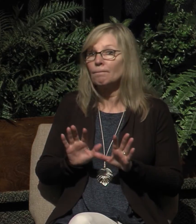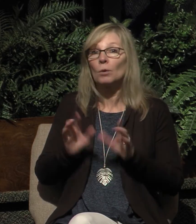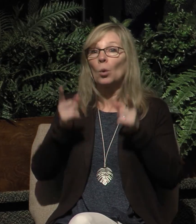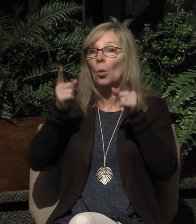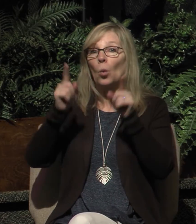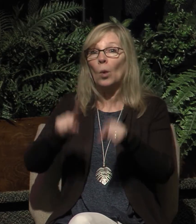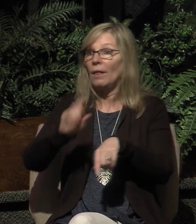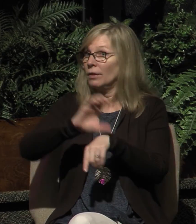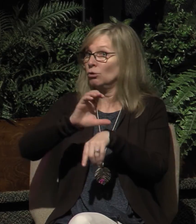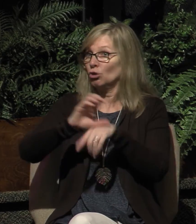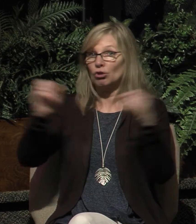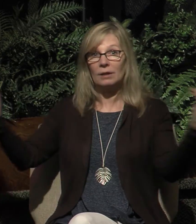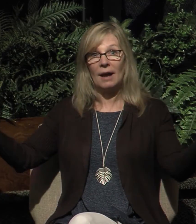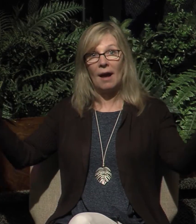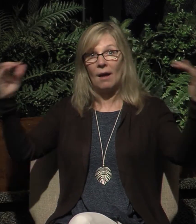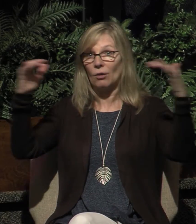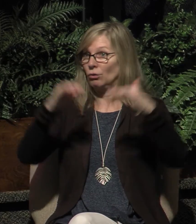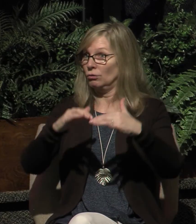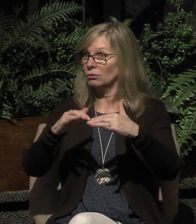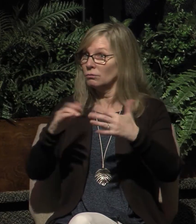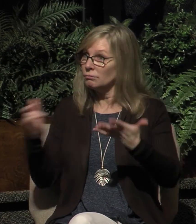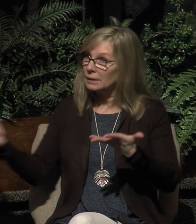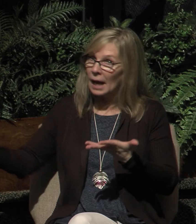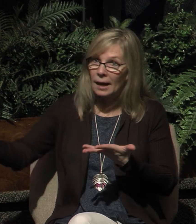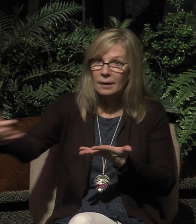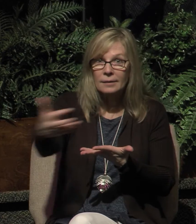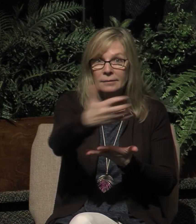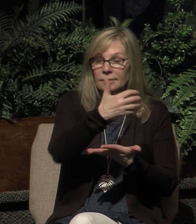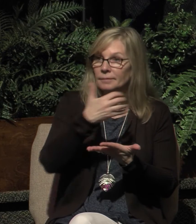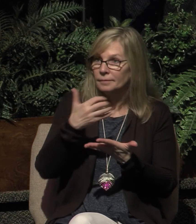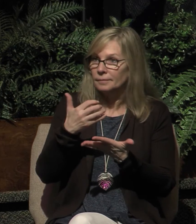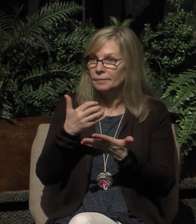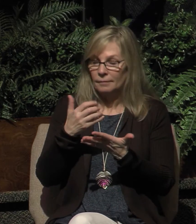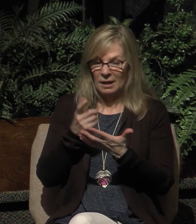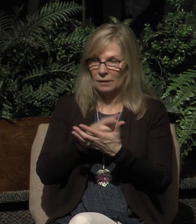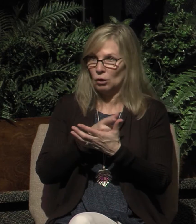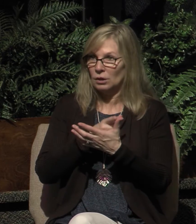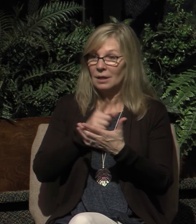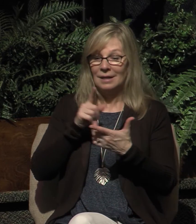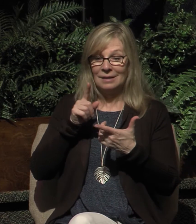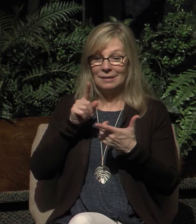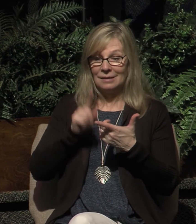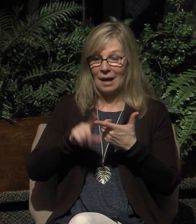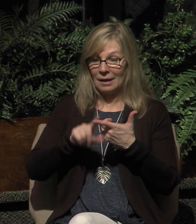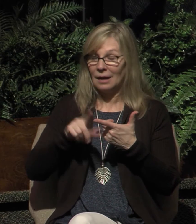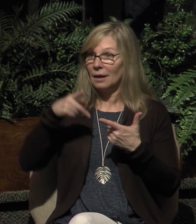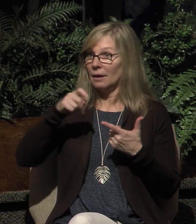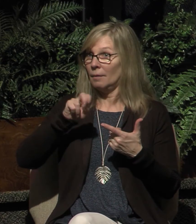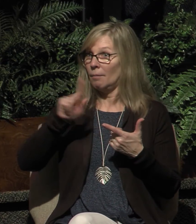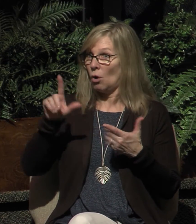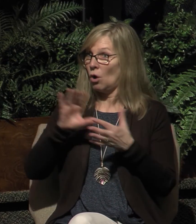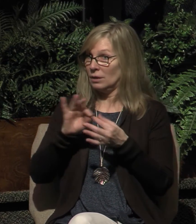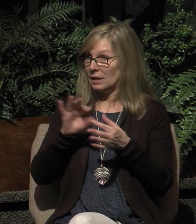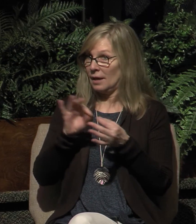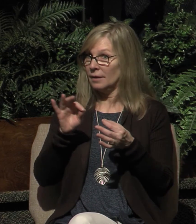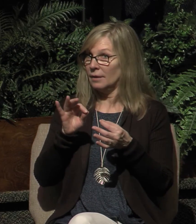gathers, you take an offering. That's what he said. Secondly, he said that it's for every